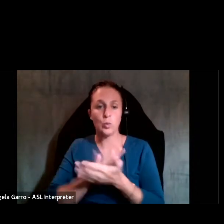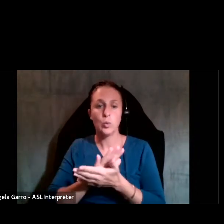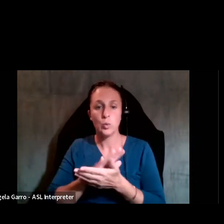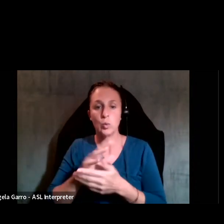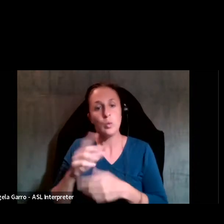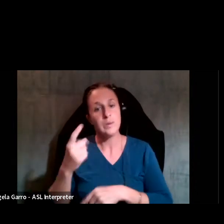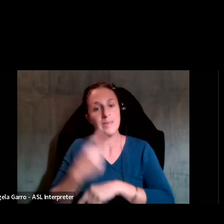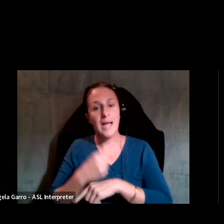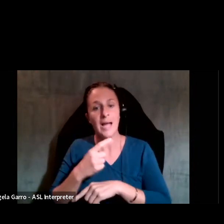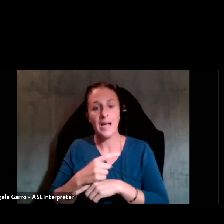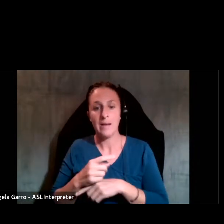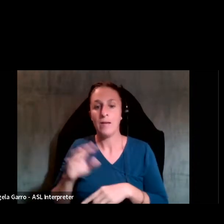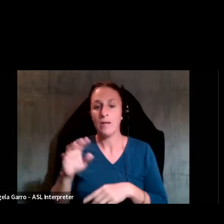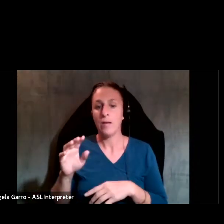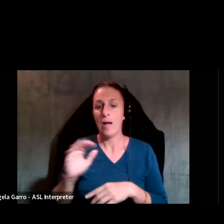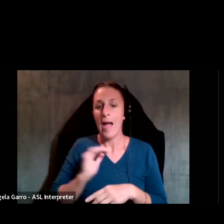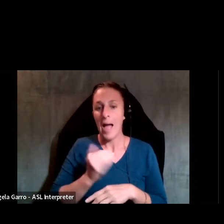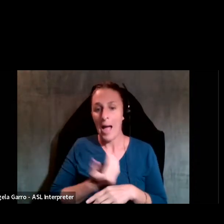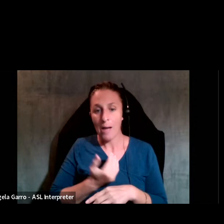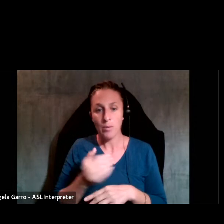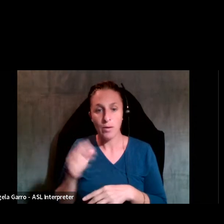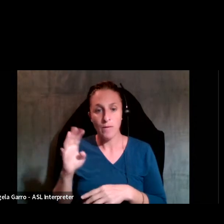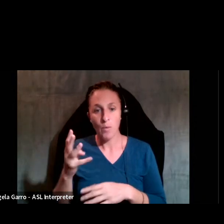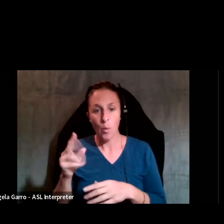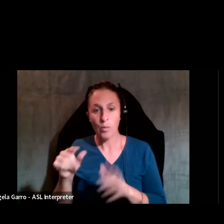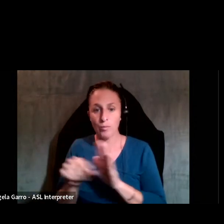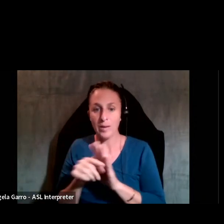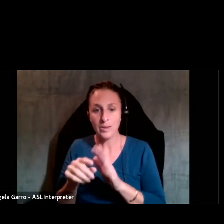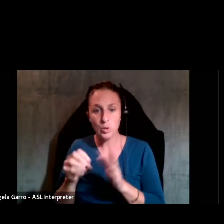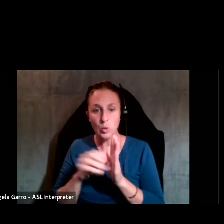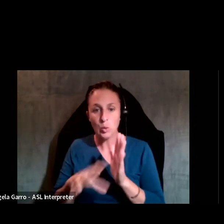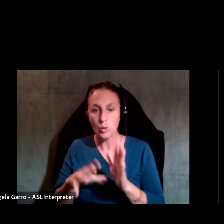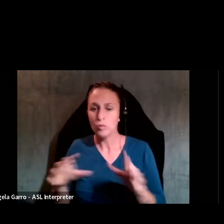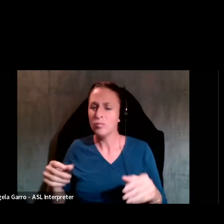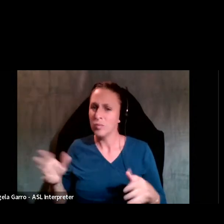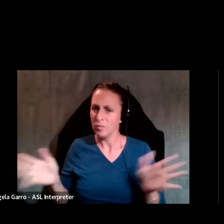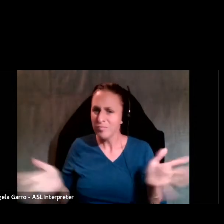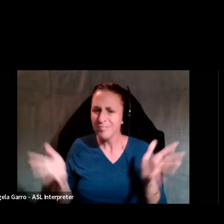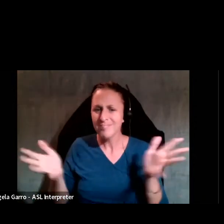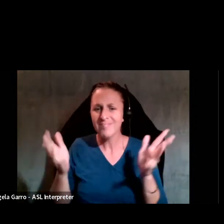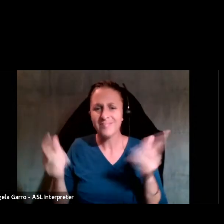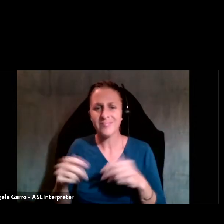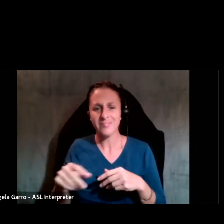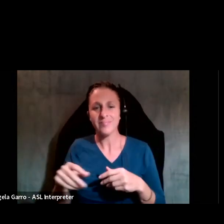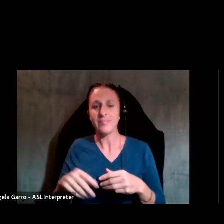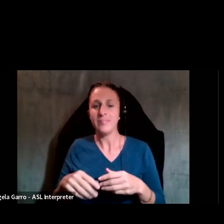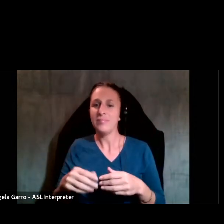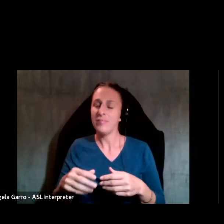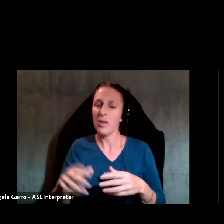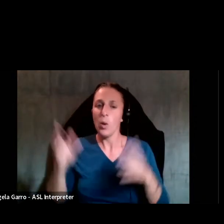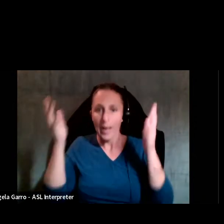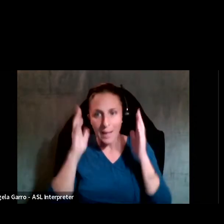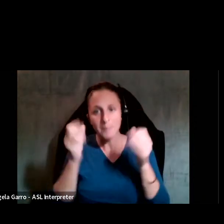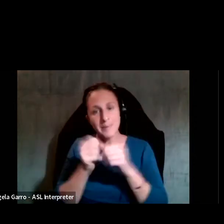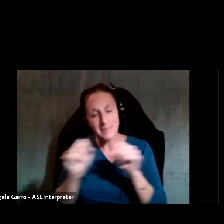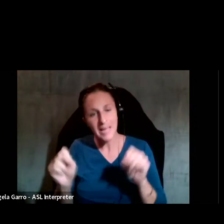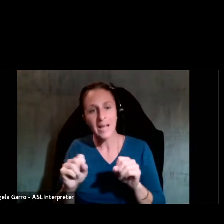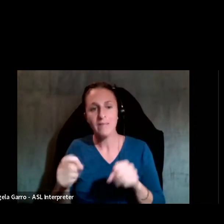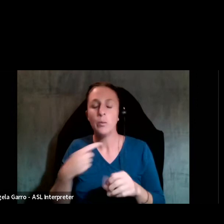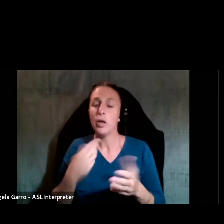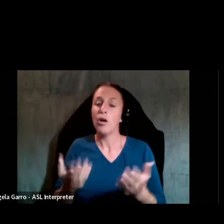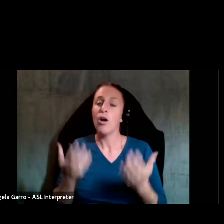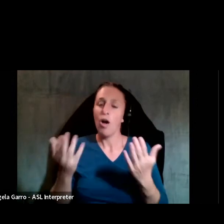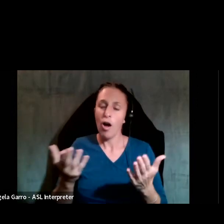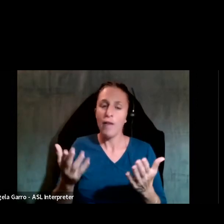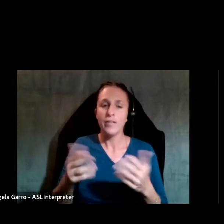really encouraging them to walk, bike, or roll to school. Be safe, wear a helmet, all those kinds of things. But we offer as a district